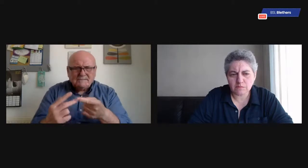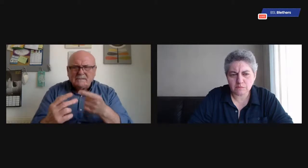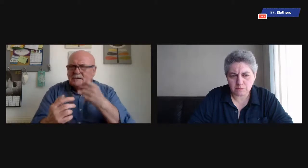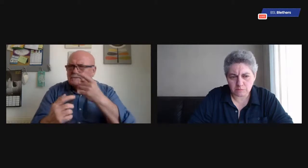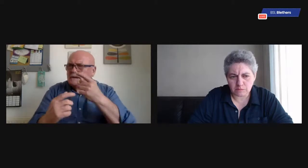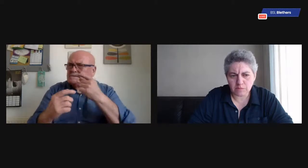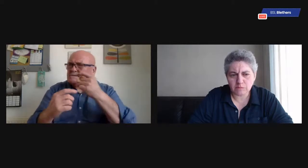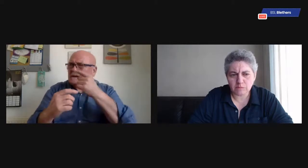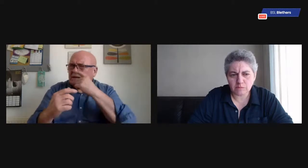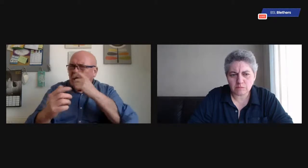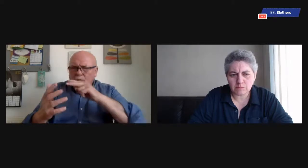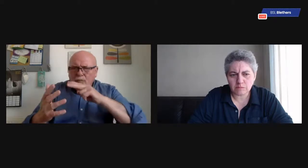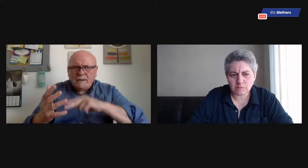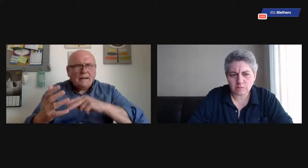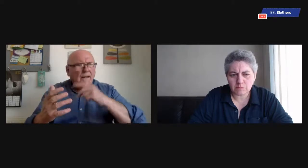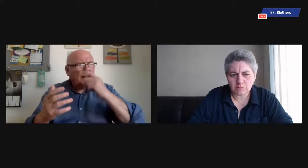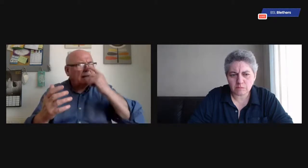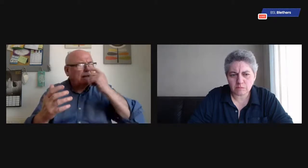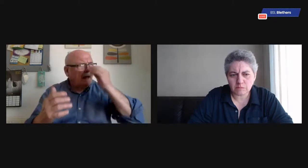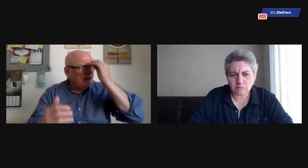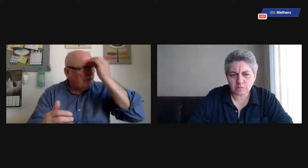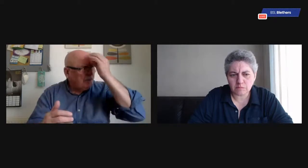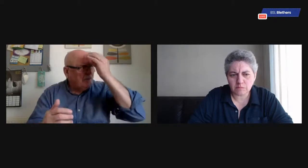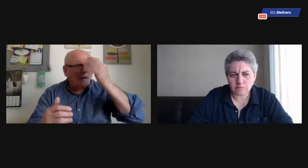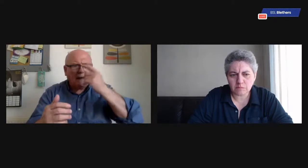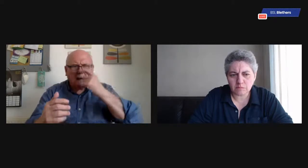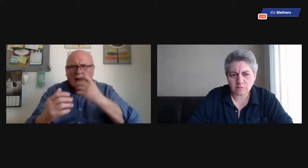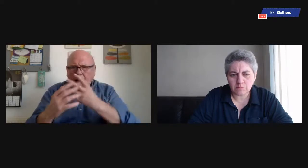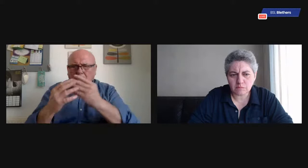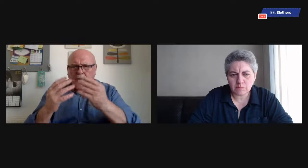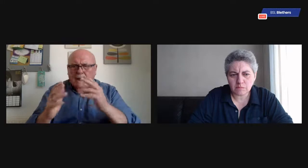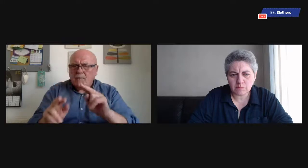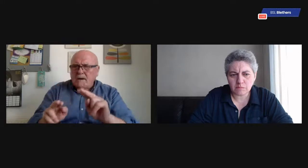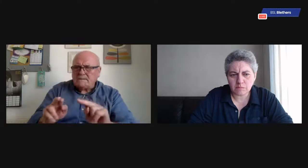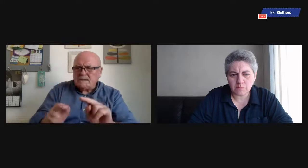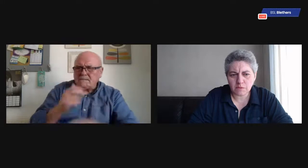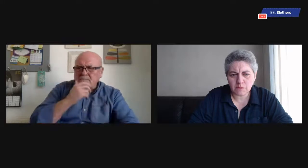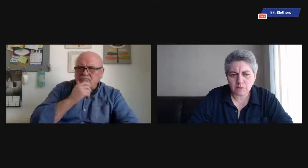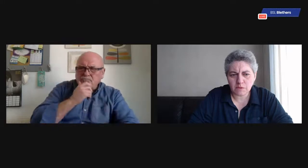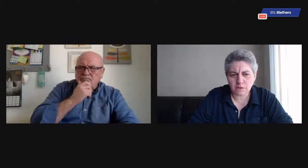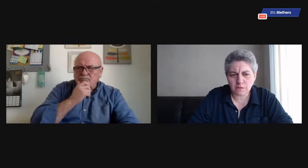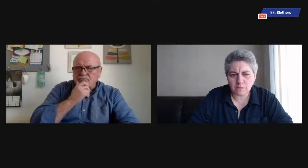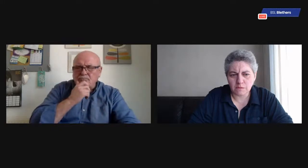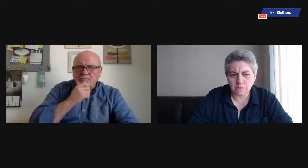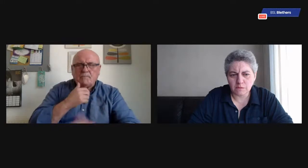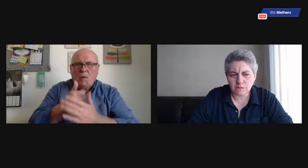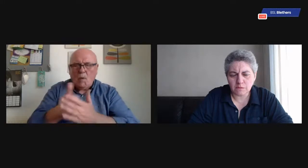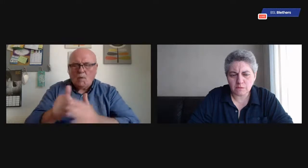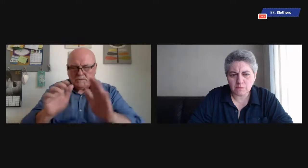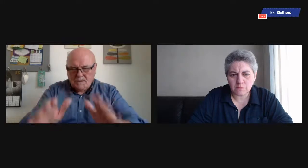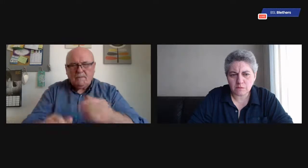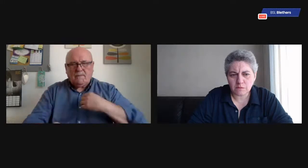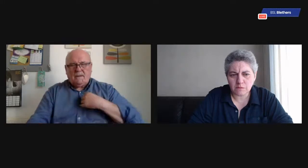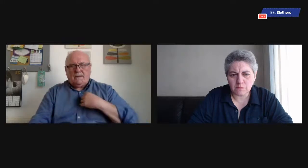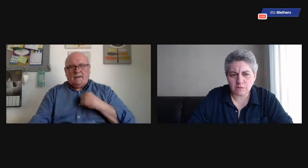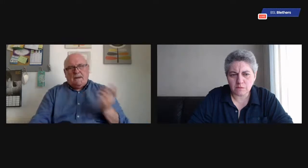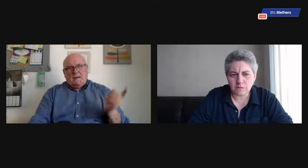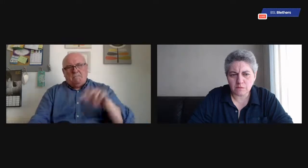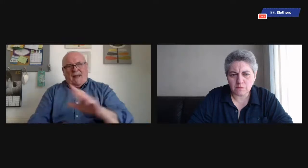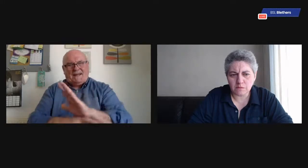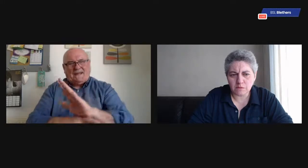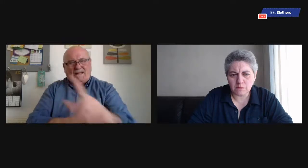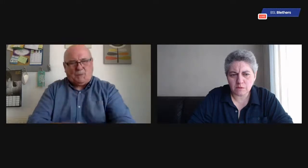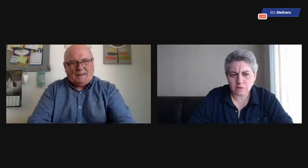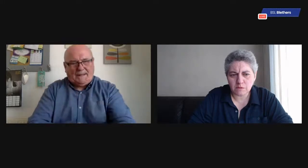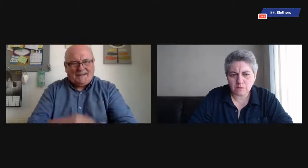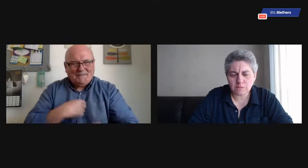see whether, if this person is capable of understanding every process of